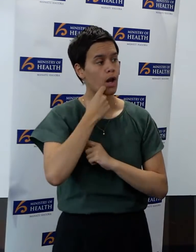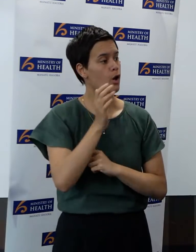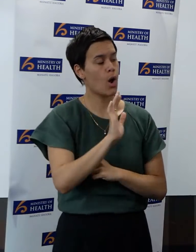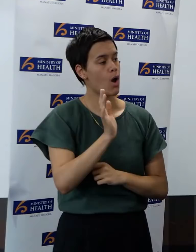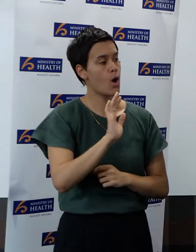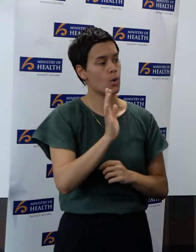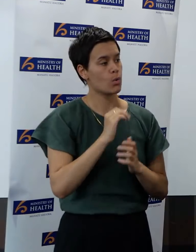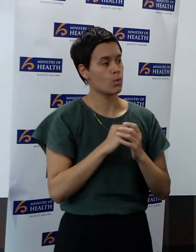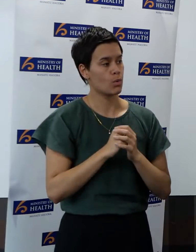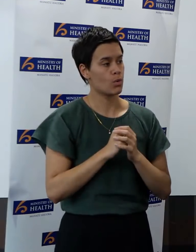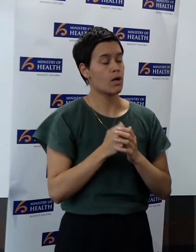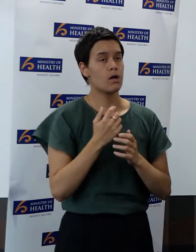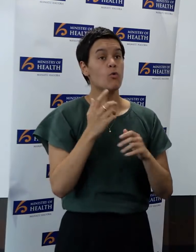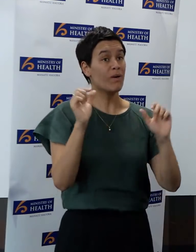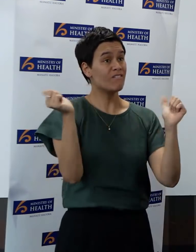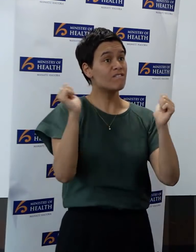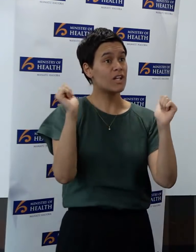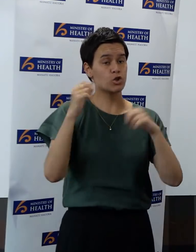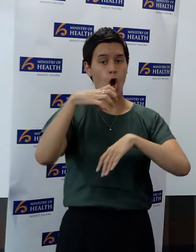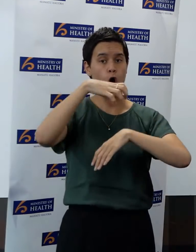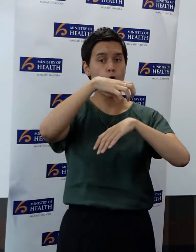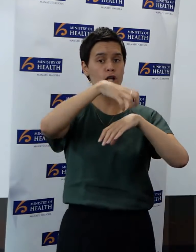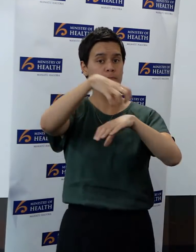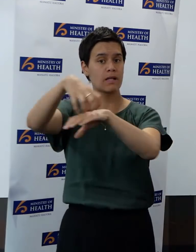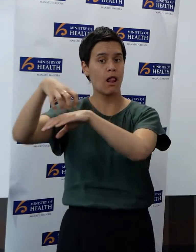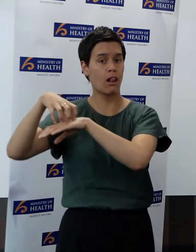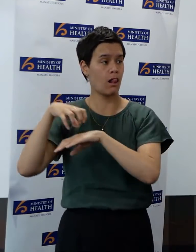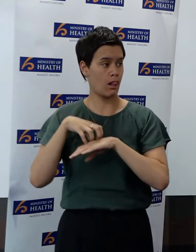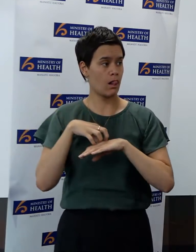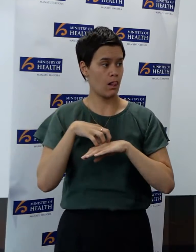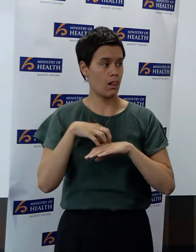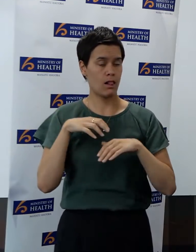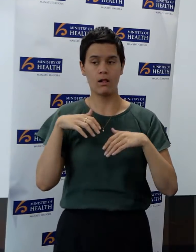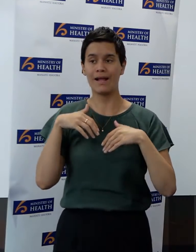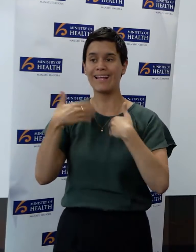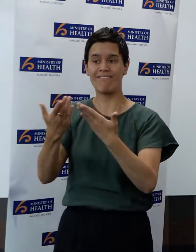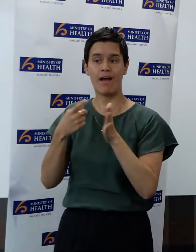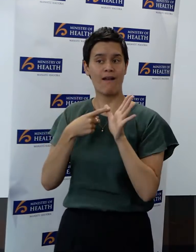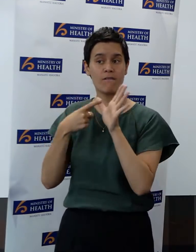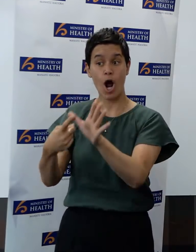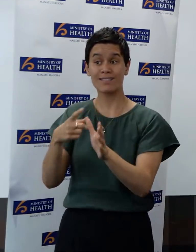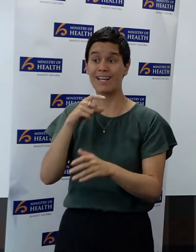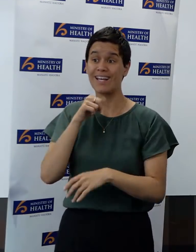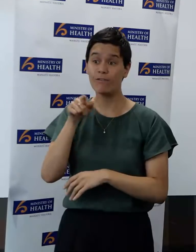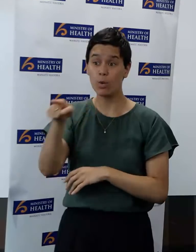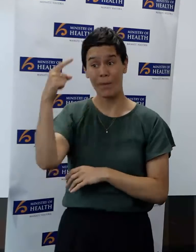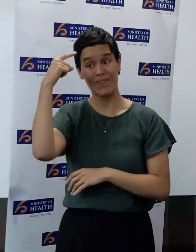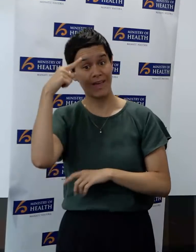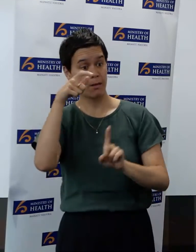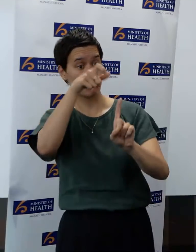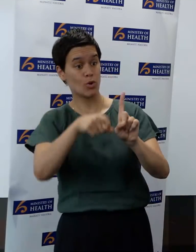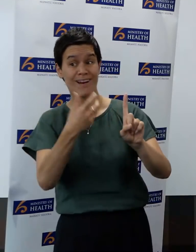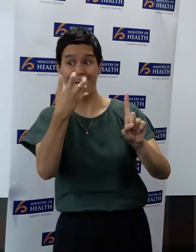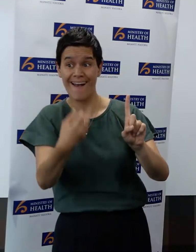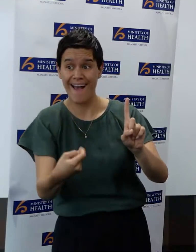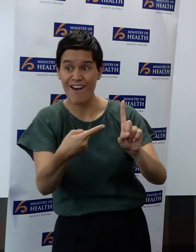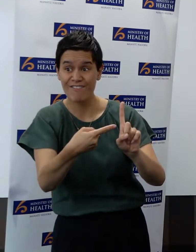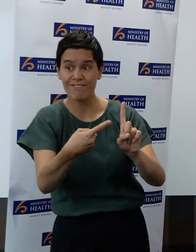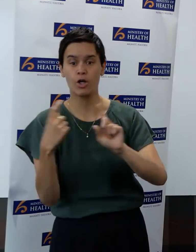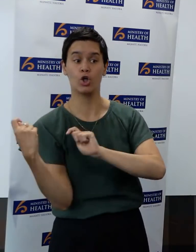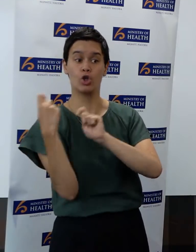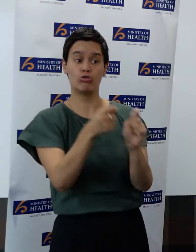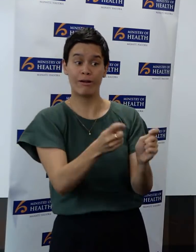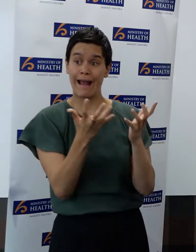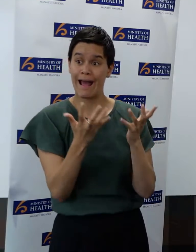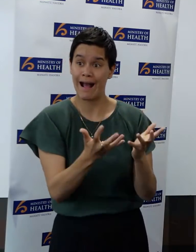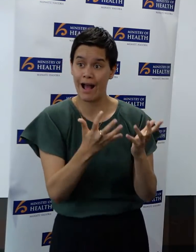advice in our hospitals about how to manage suspected cases, and if they're confirmed, how to treat them. And the clinicians are